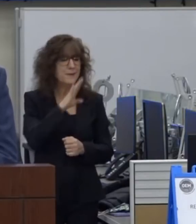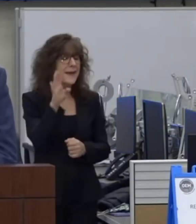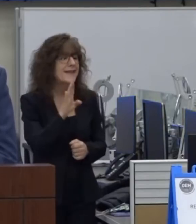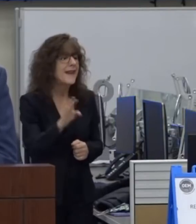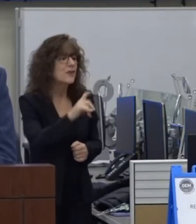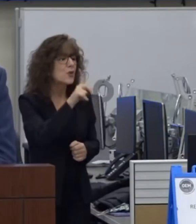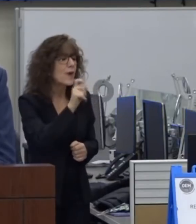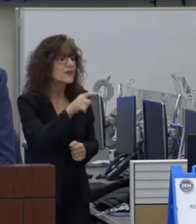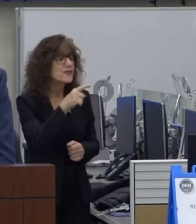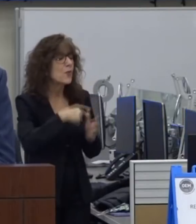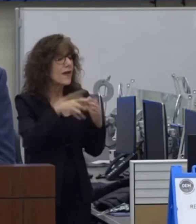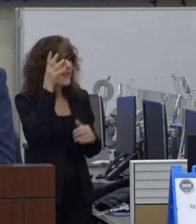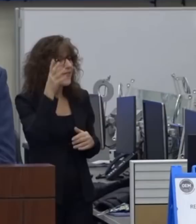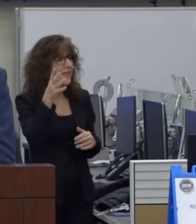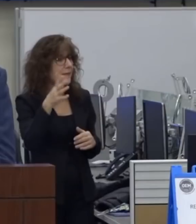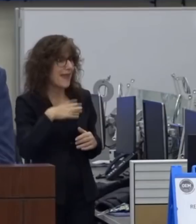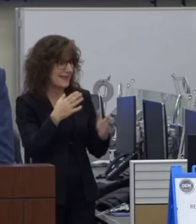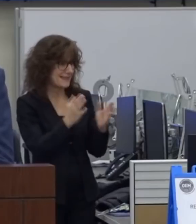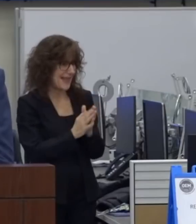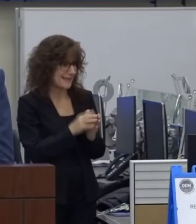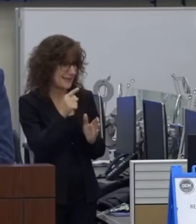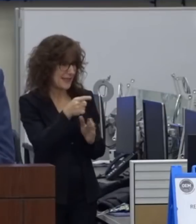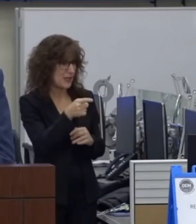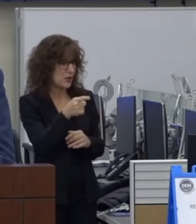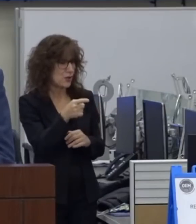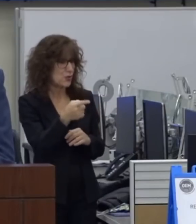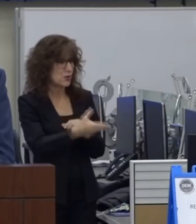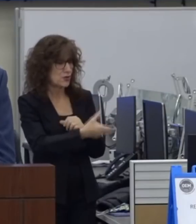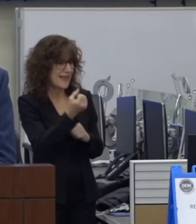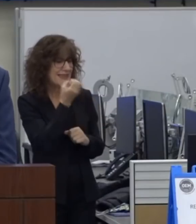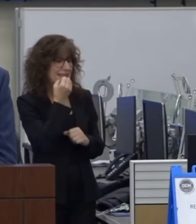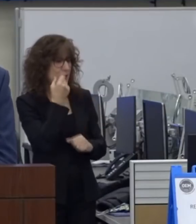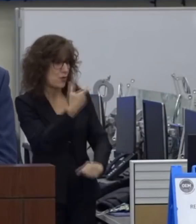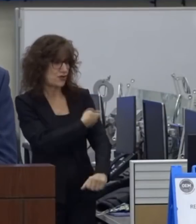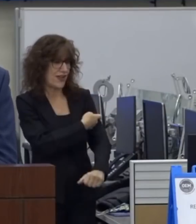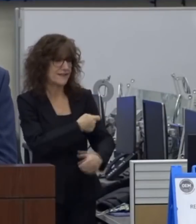question what the man is asking you to take, eat, or inject.